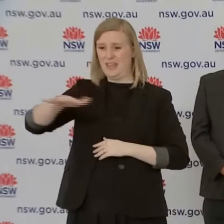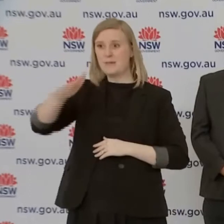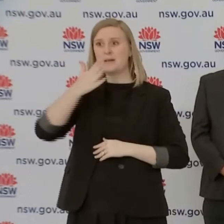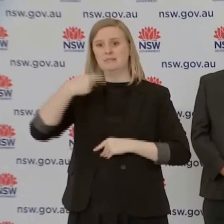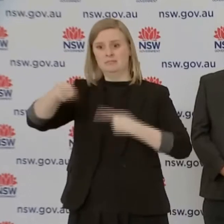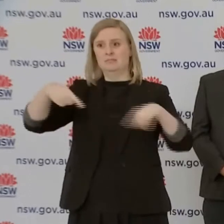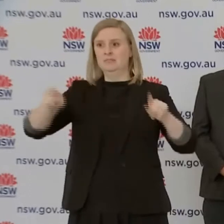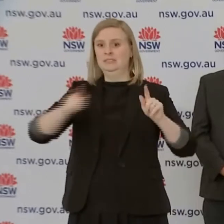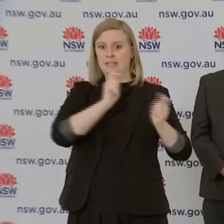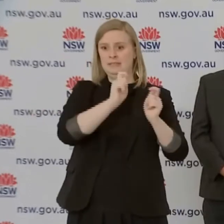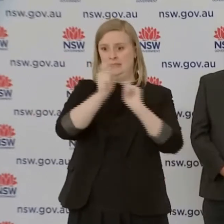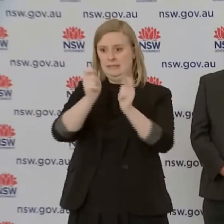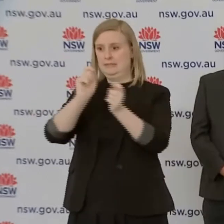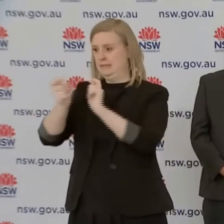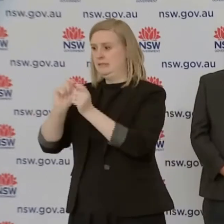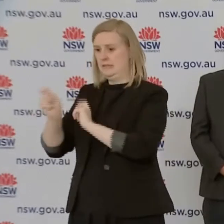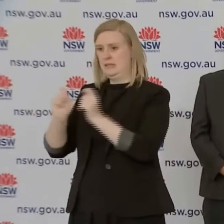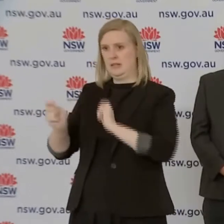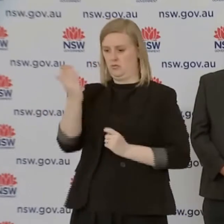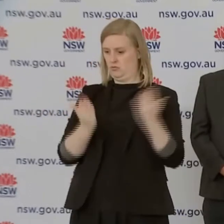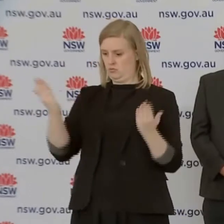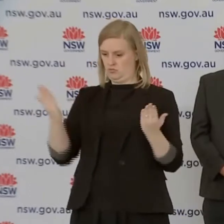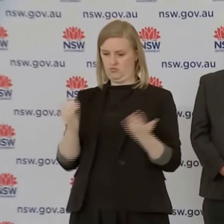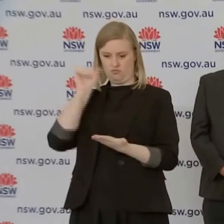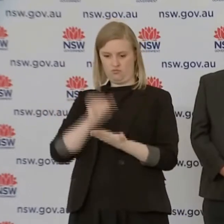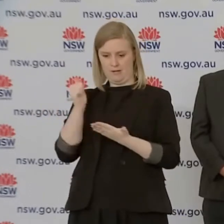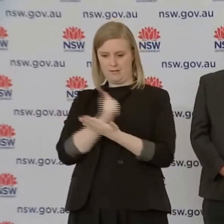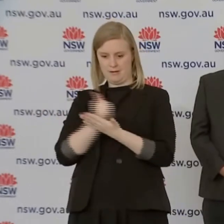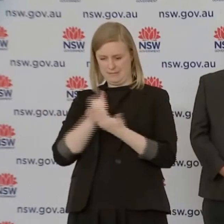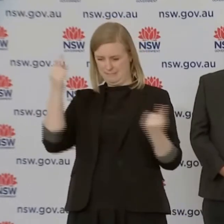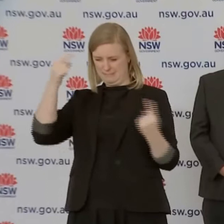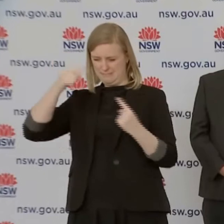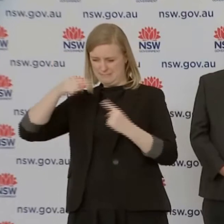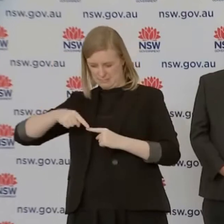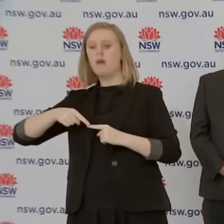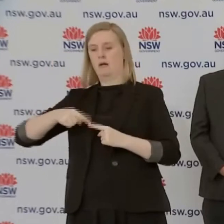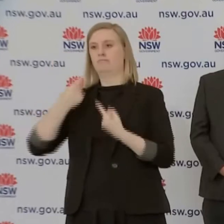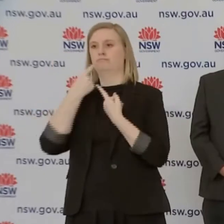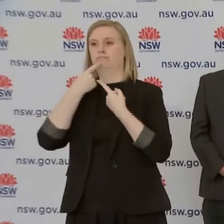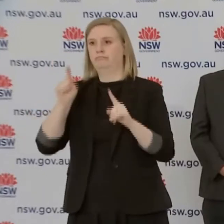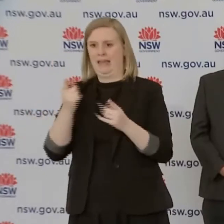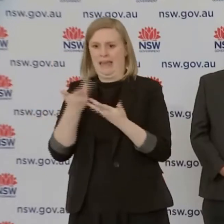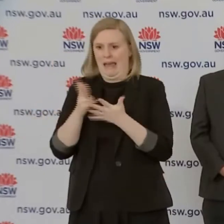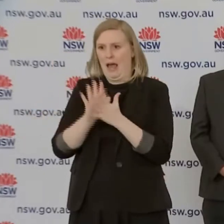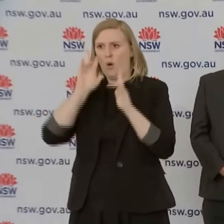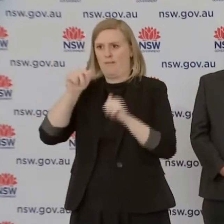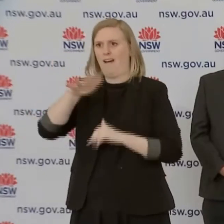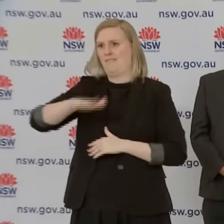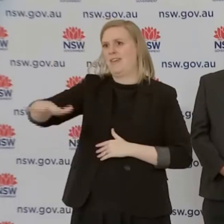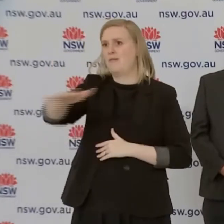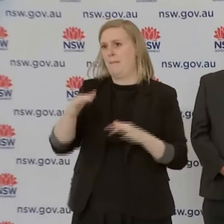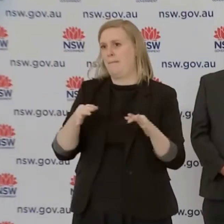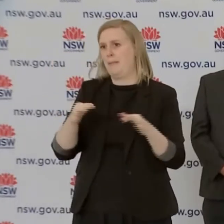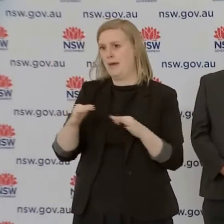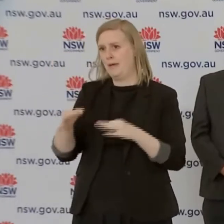best public health decisions. In terms of other sewage detections, we have had low levels of